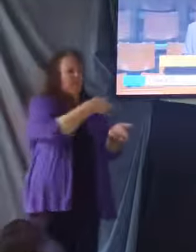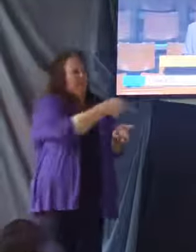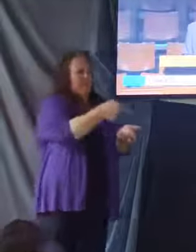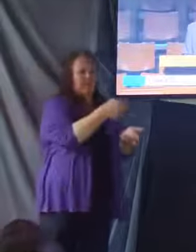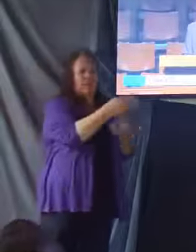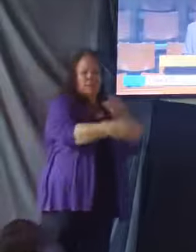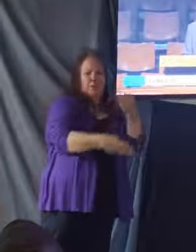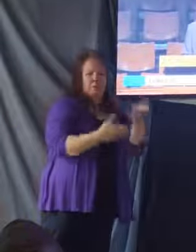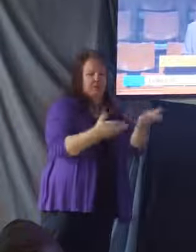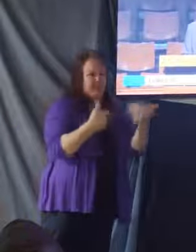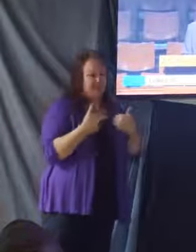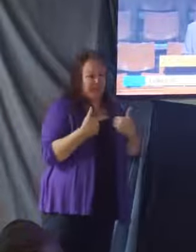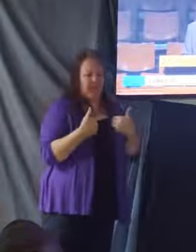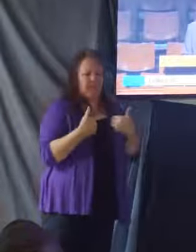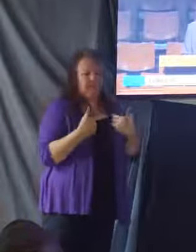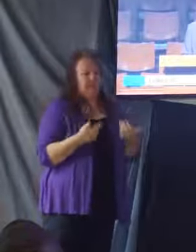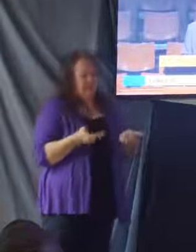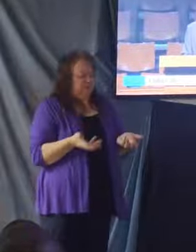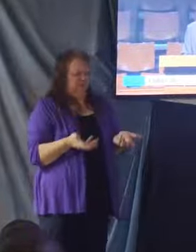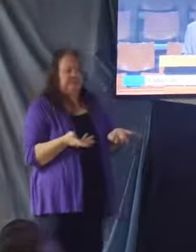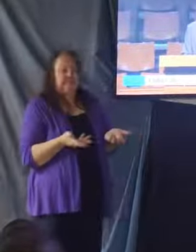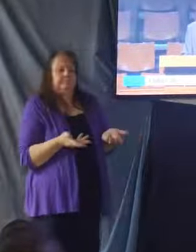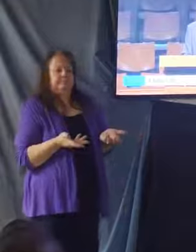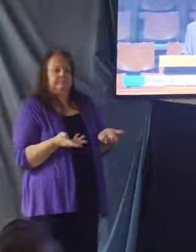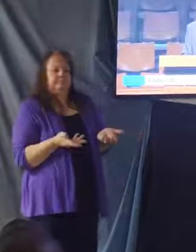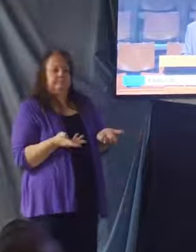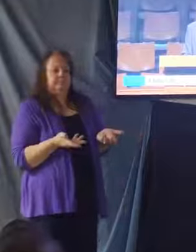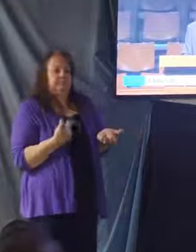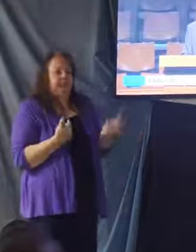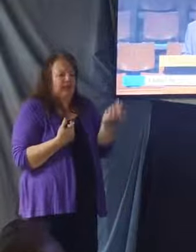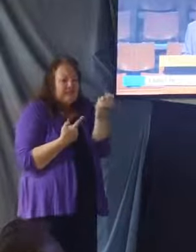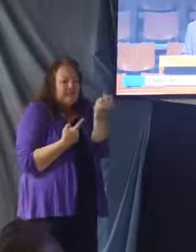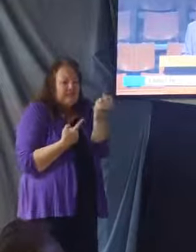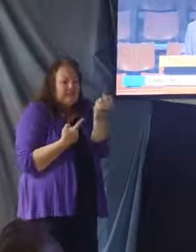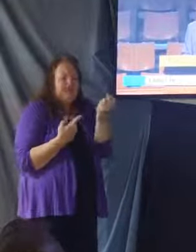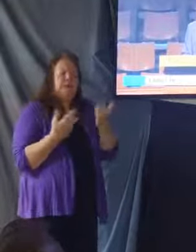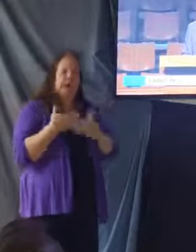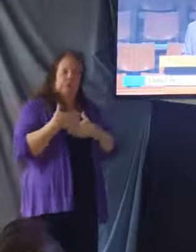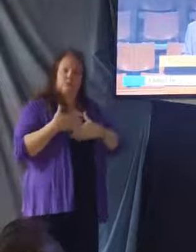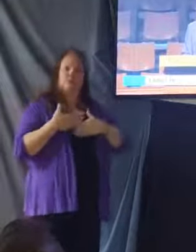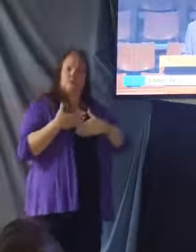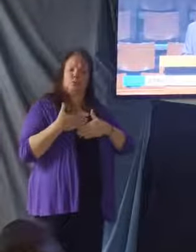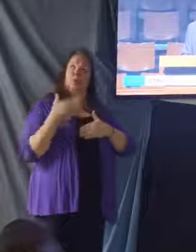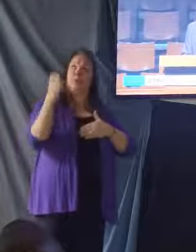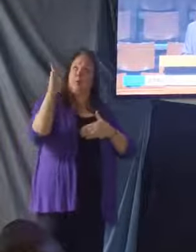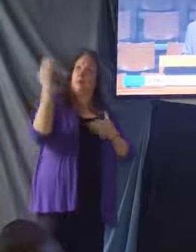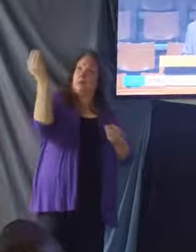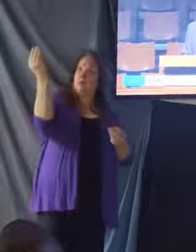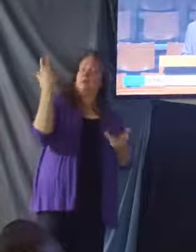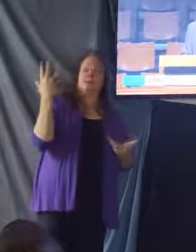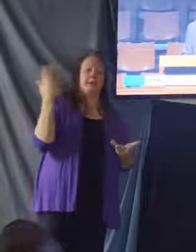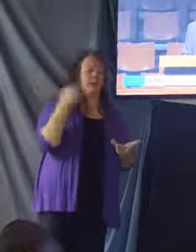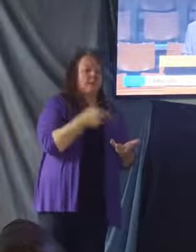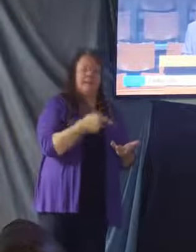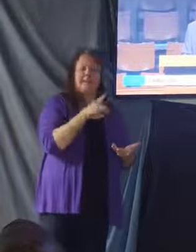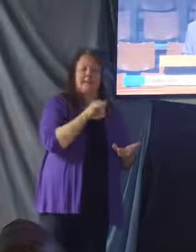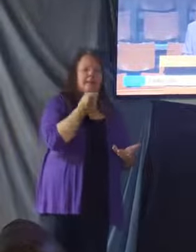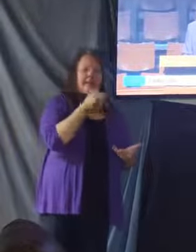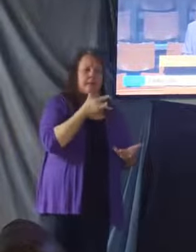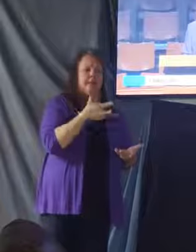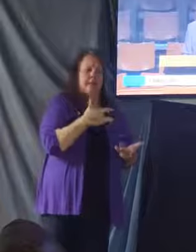lightly, even as we enjoy them and what God has provided. But they're not the love of